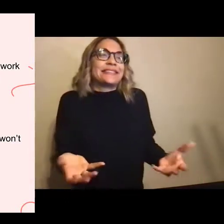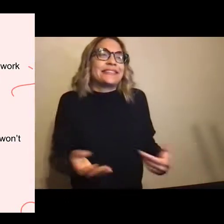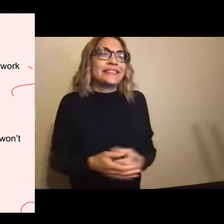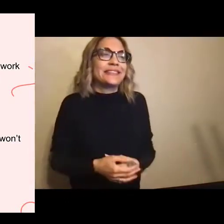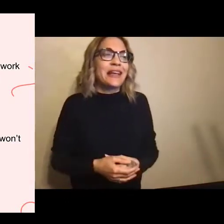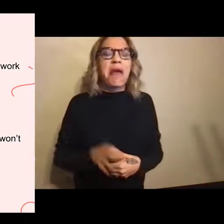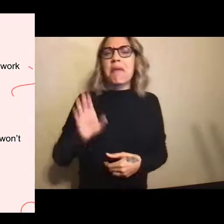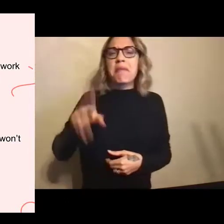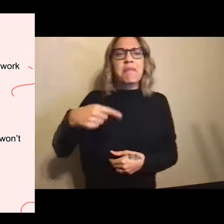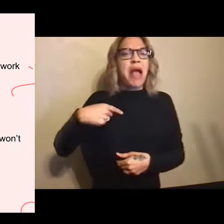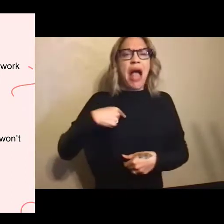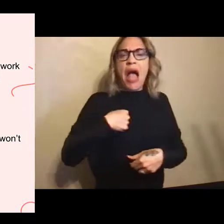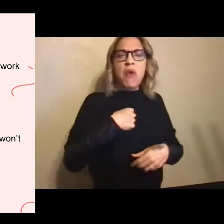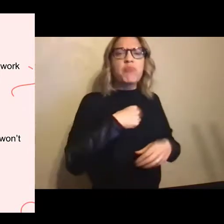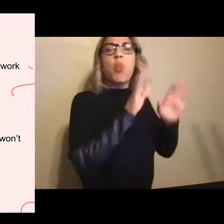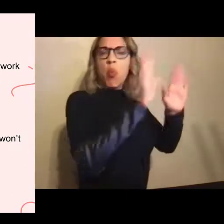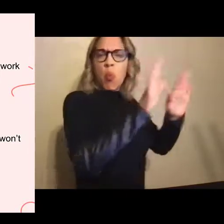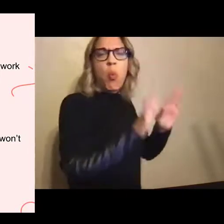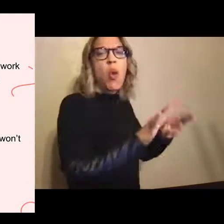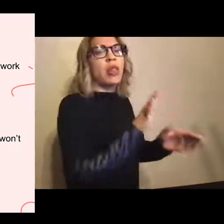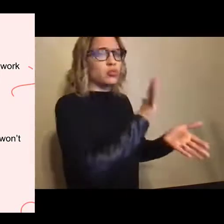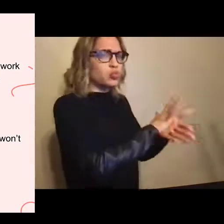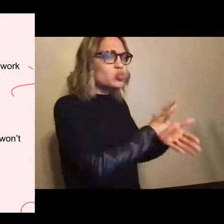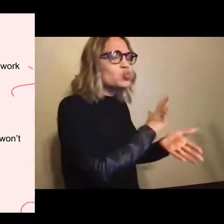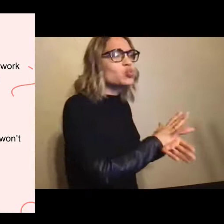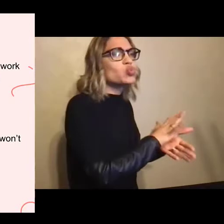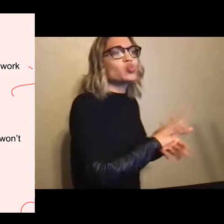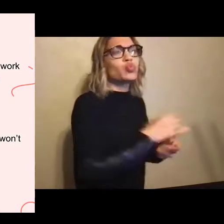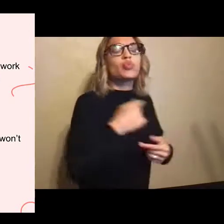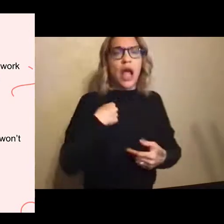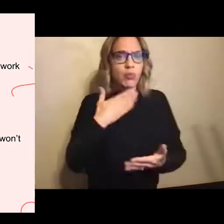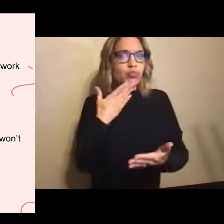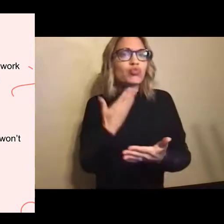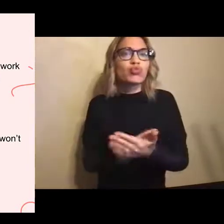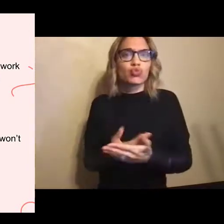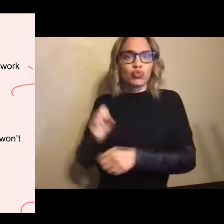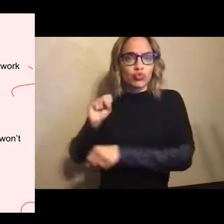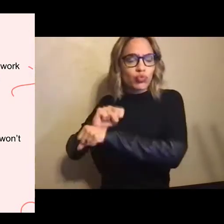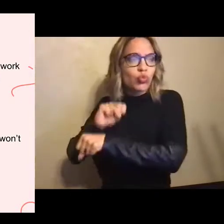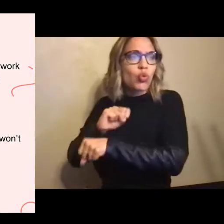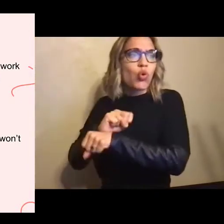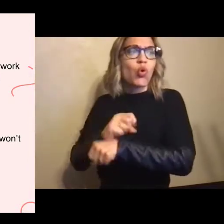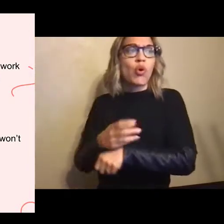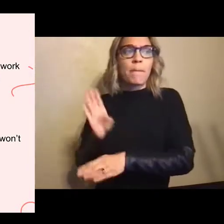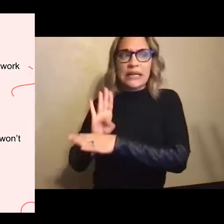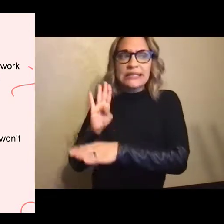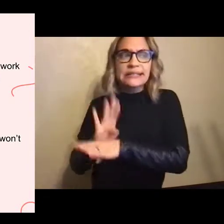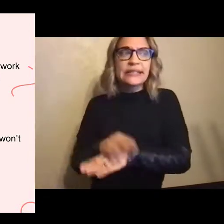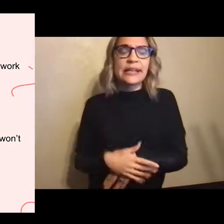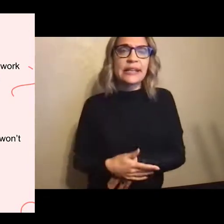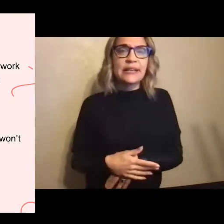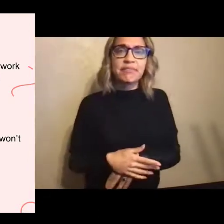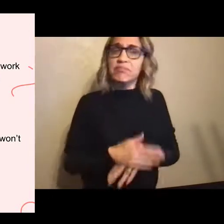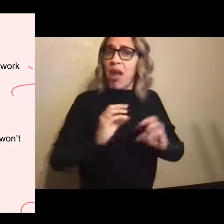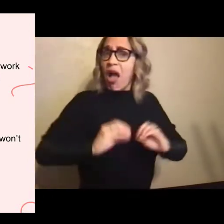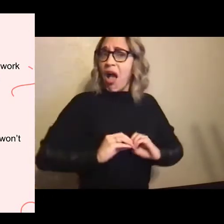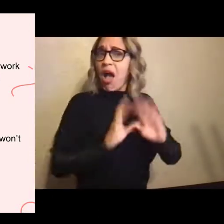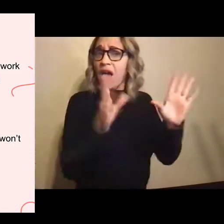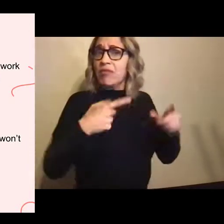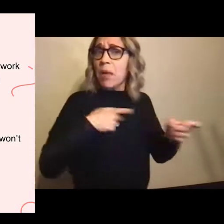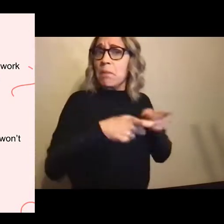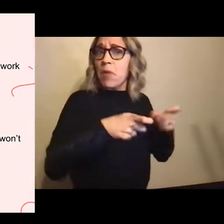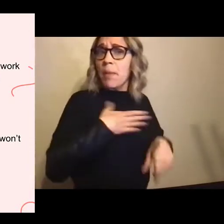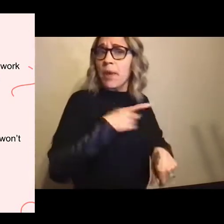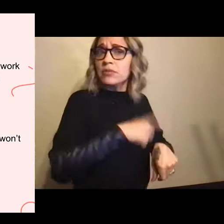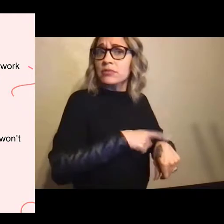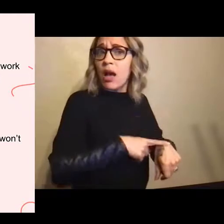time management is nothing but common sense, this ideology. And I do well in school, business, or work, so I must be